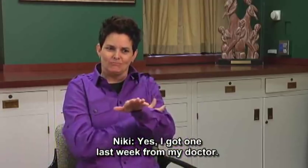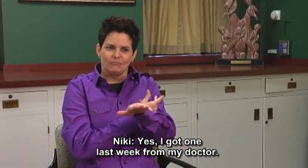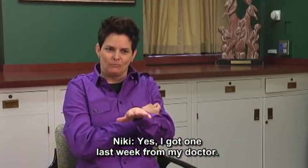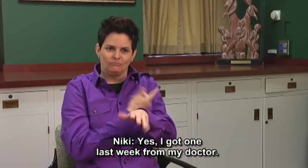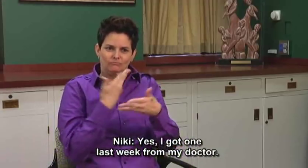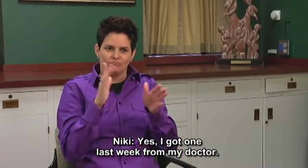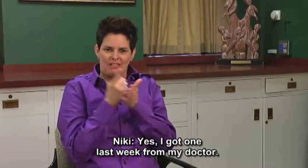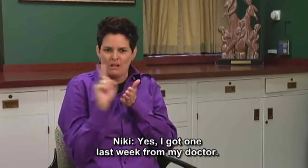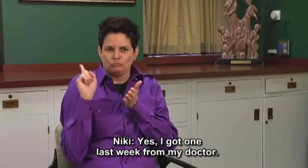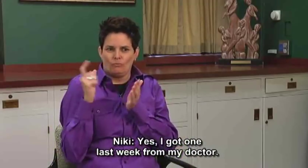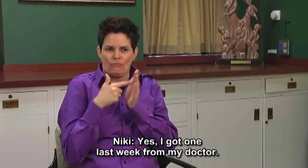from my doctor